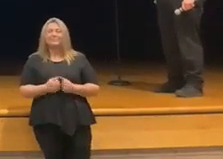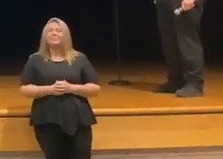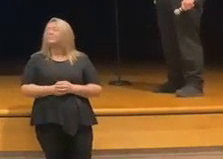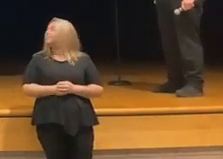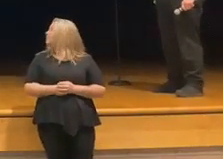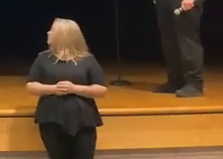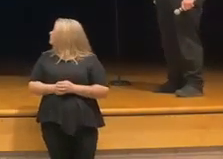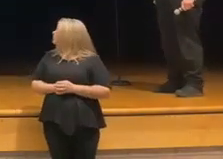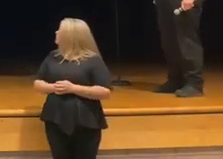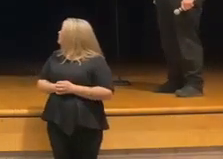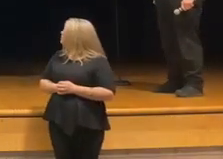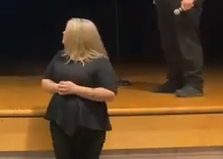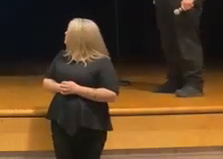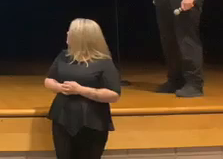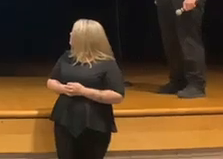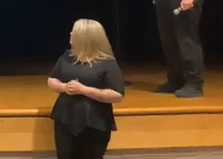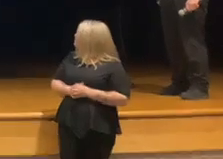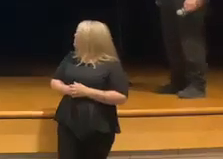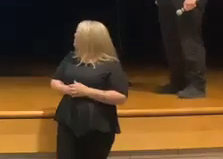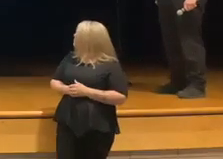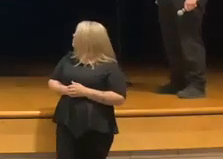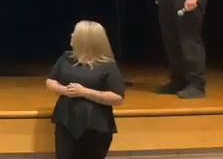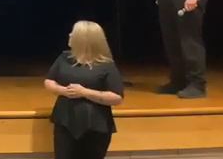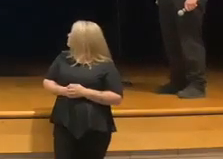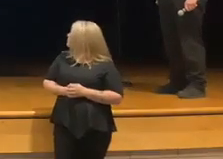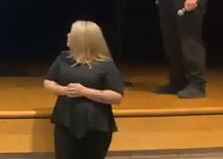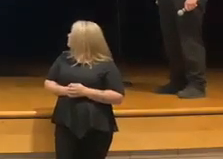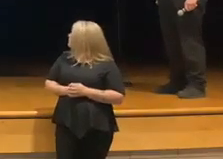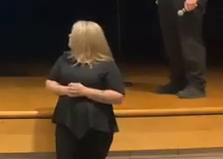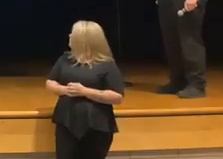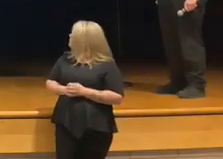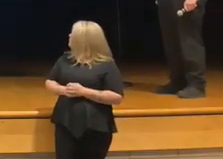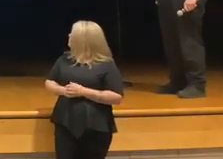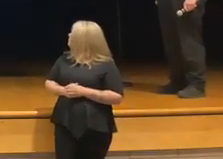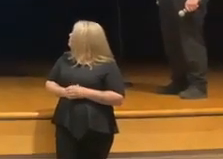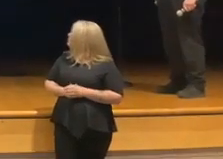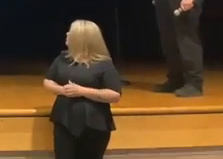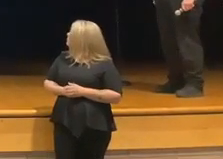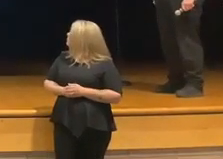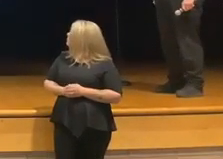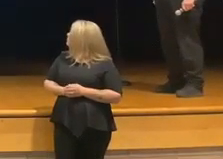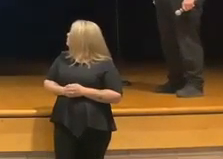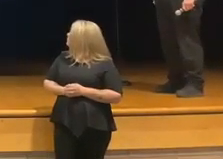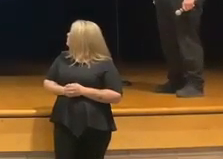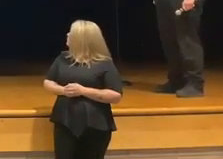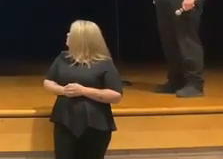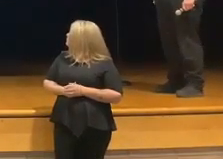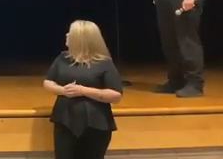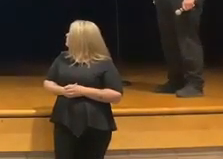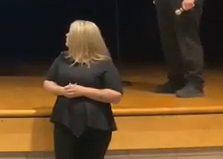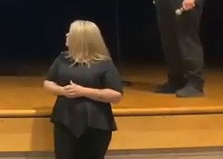online? I don't know, maybe questions to ask? Can you give us an example of that?